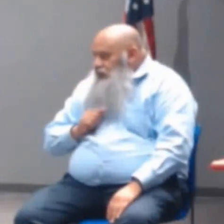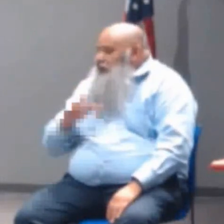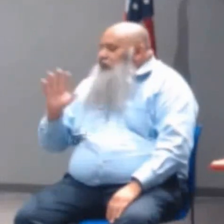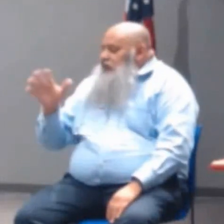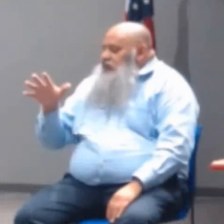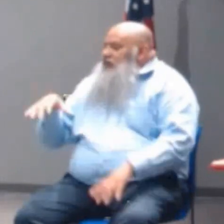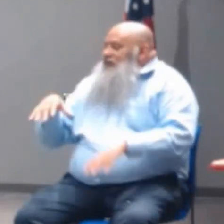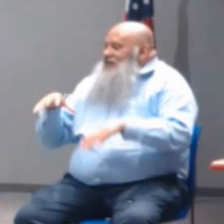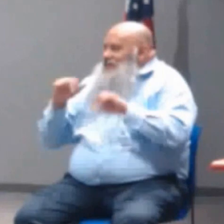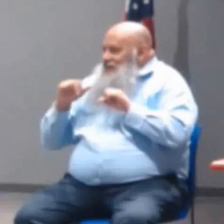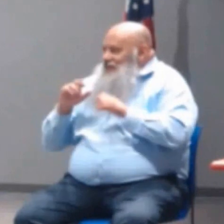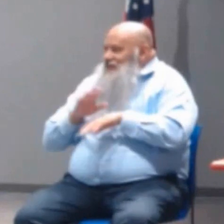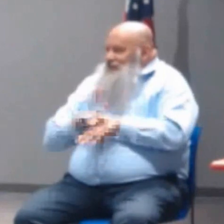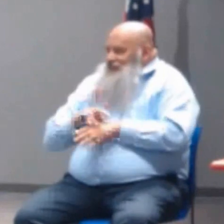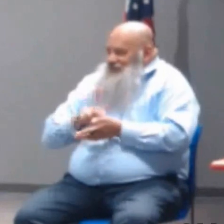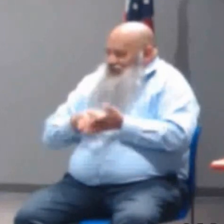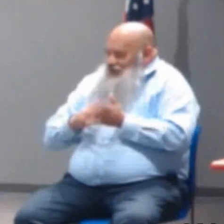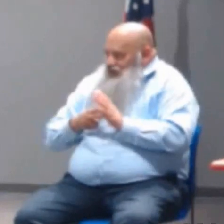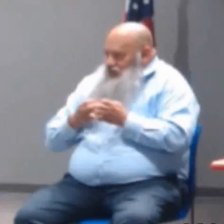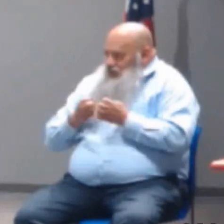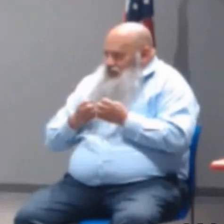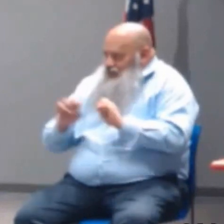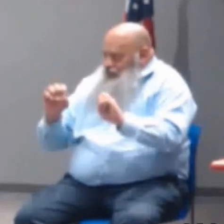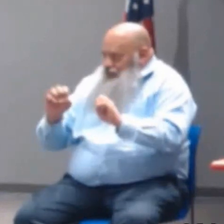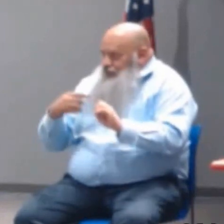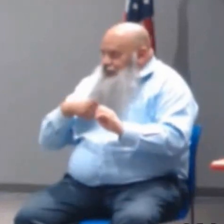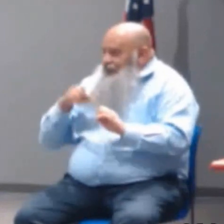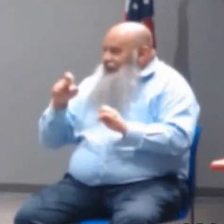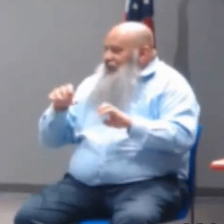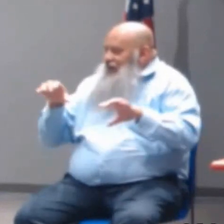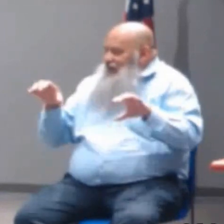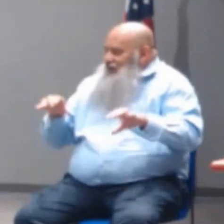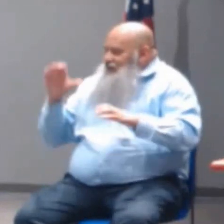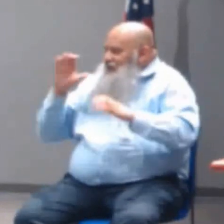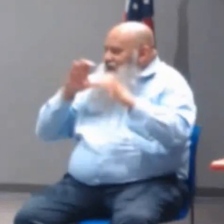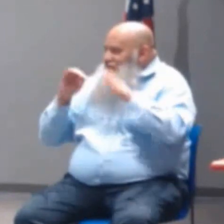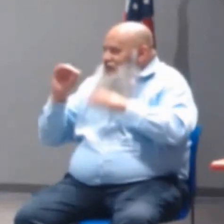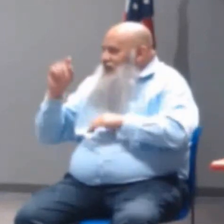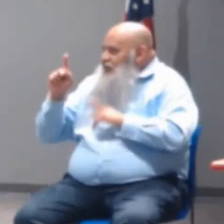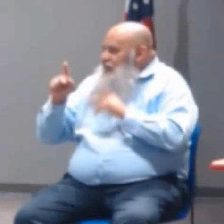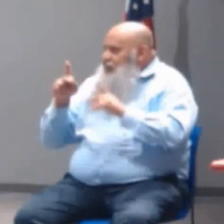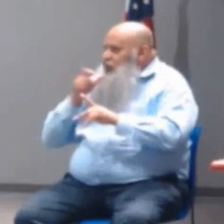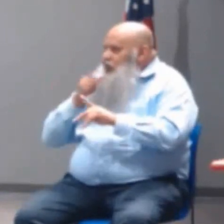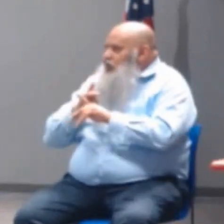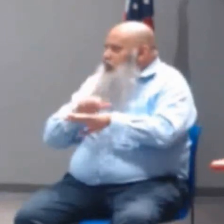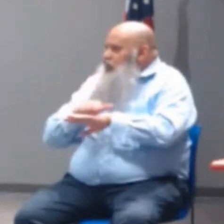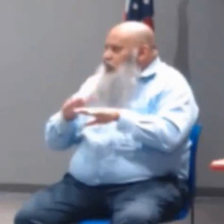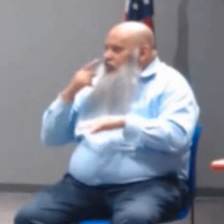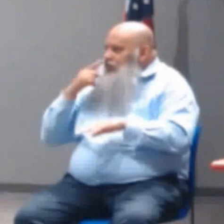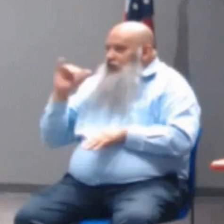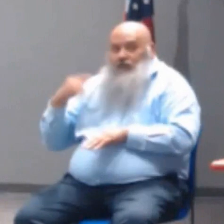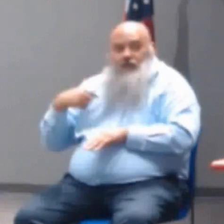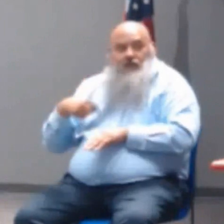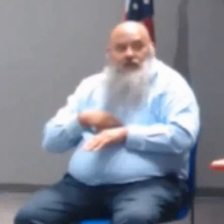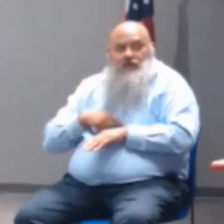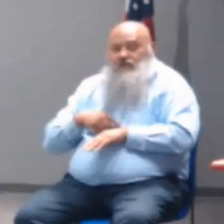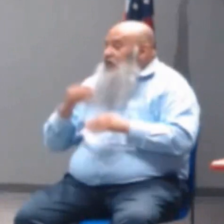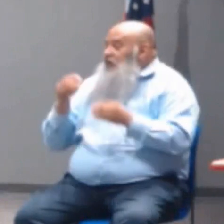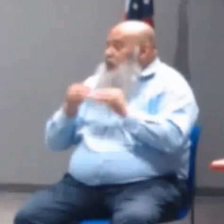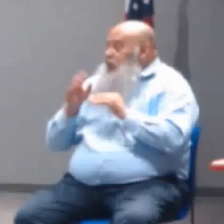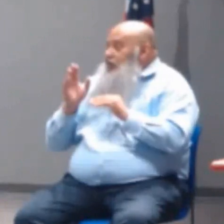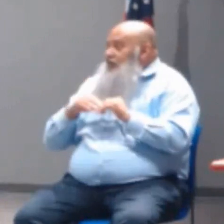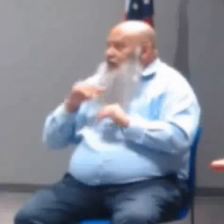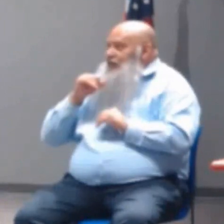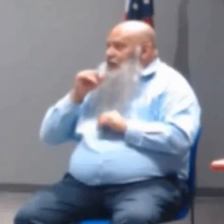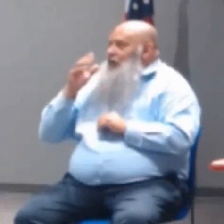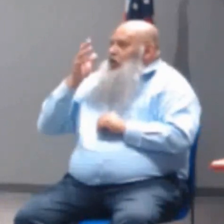takes intentional effort. We have to actively seek out people that don't think like us. It's even more than people that don't look like